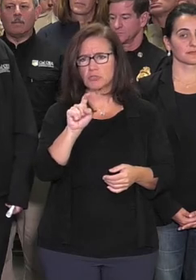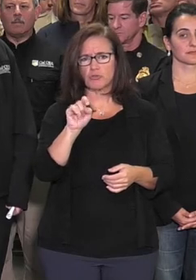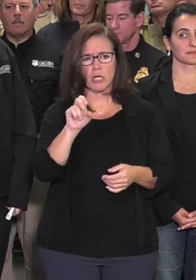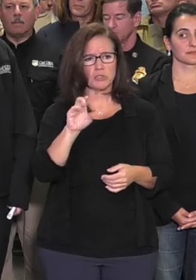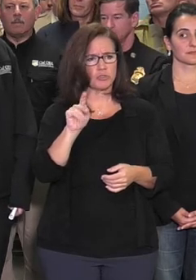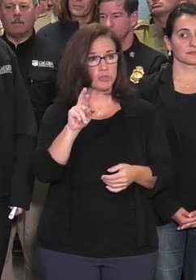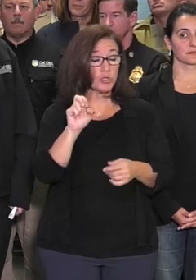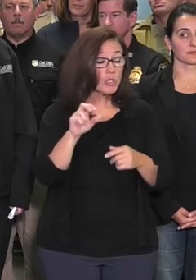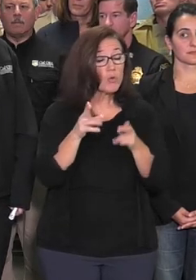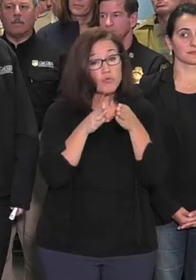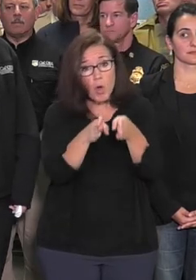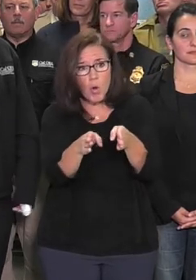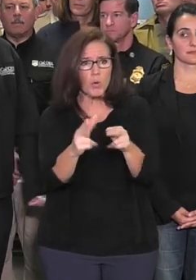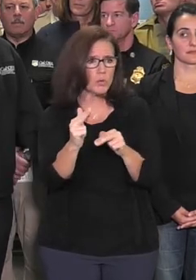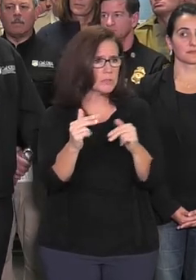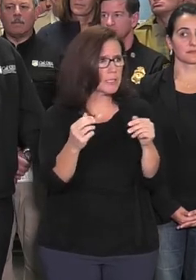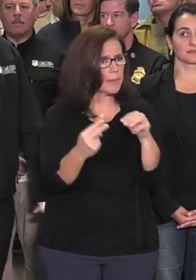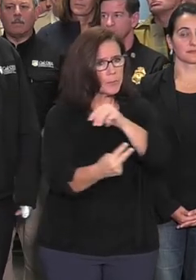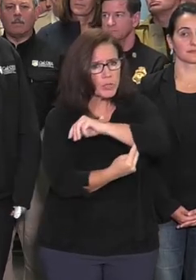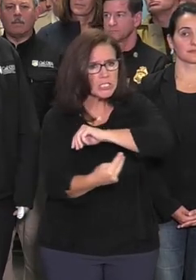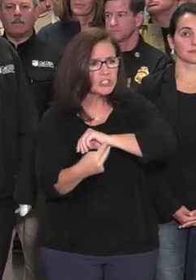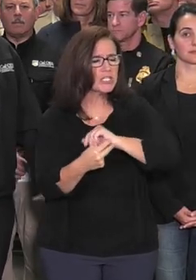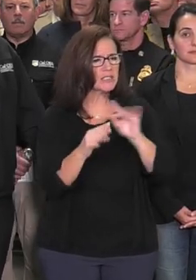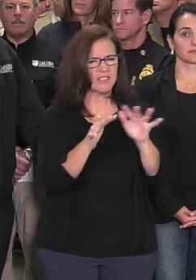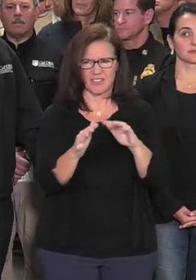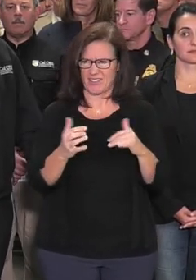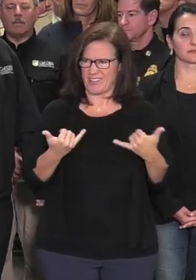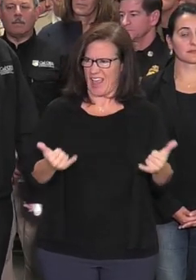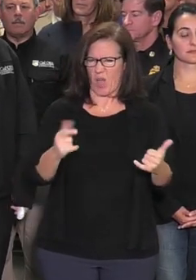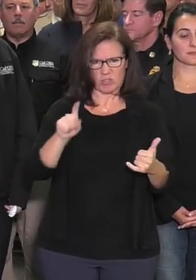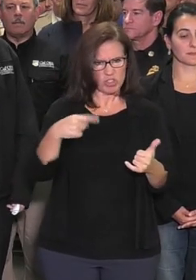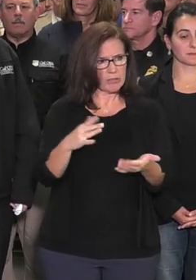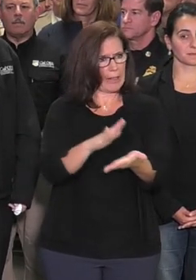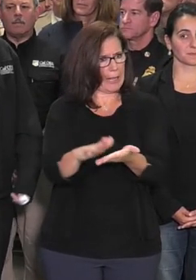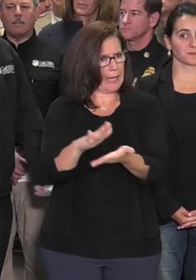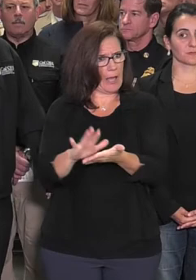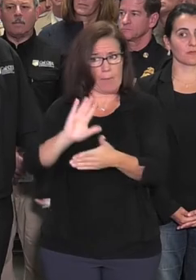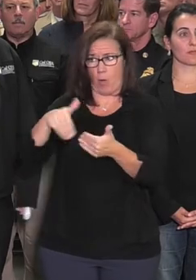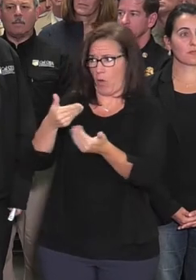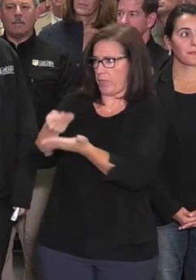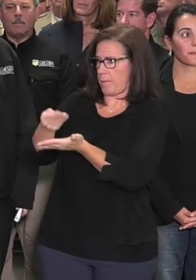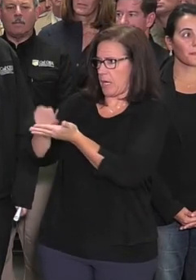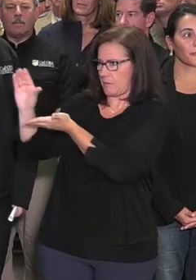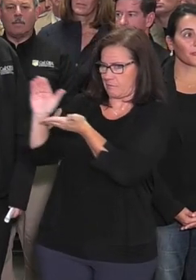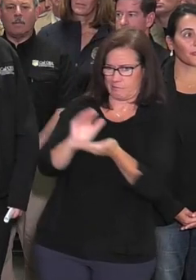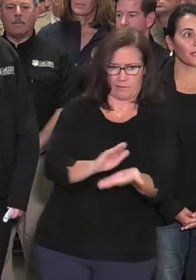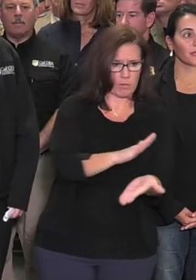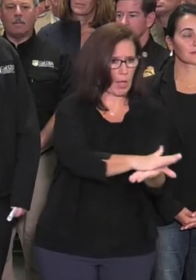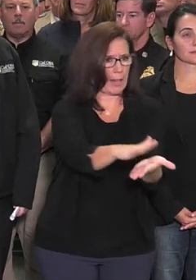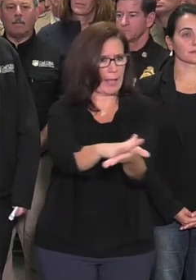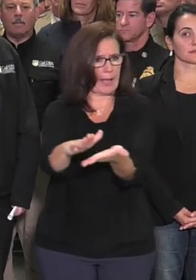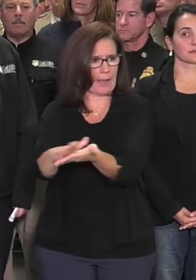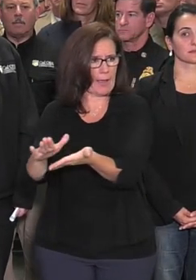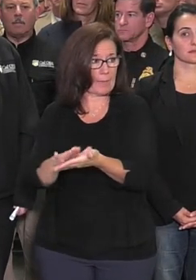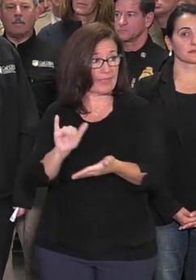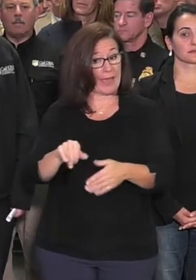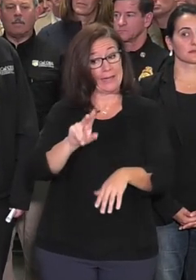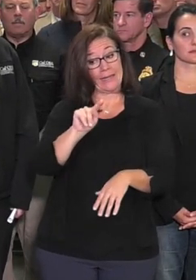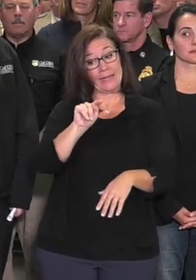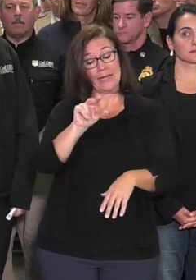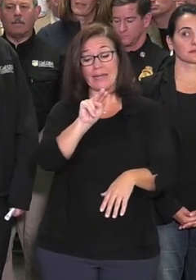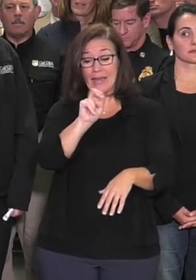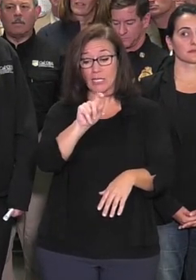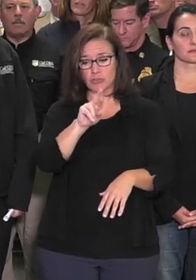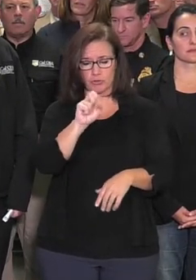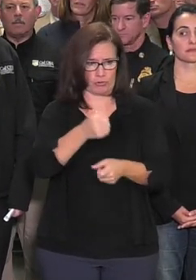on roads and bridges in America. Well, now we just have to clean up the mess that nature is causing. So I hope the folks in Washington